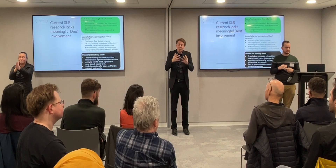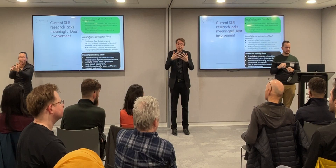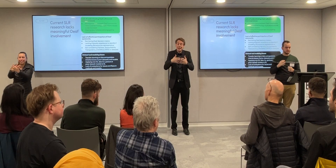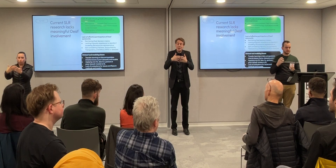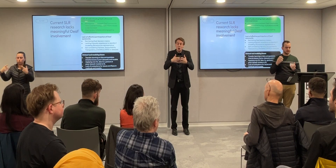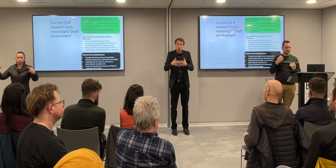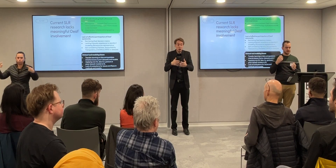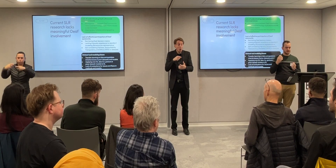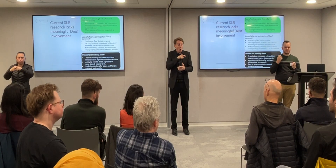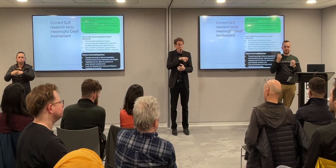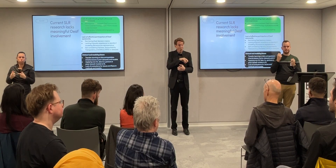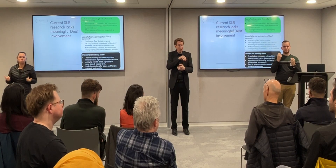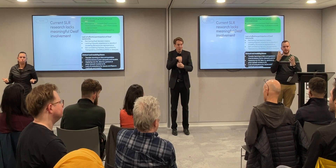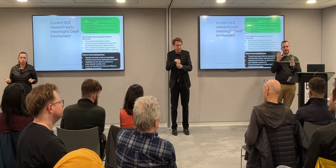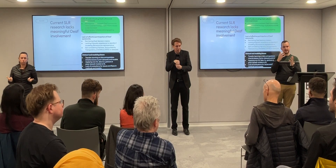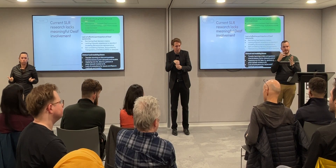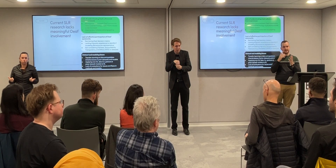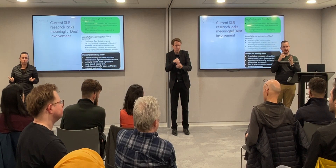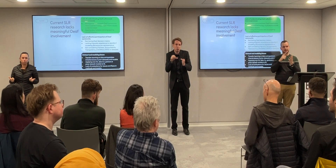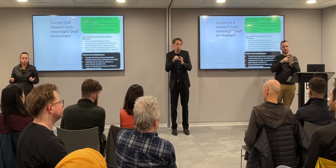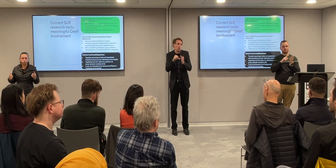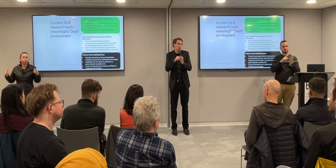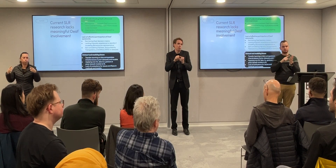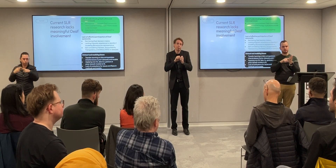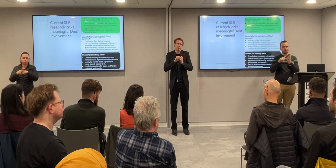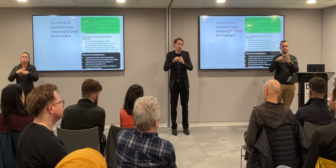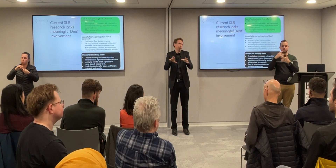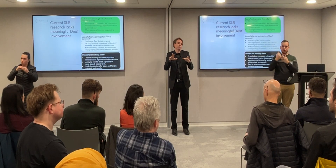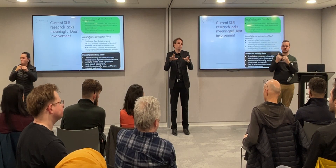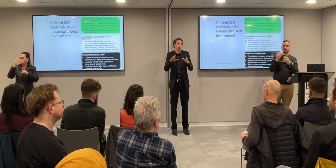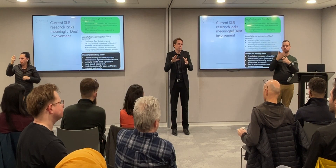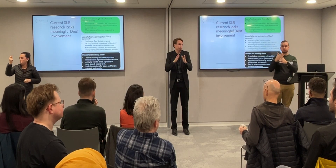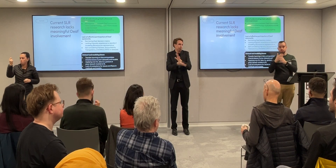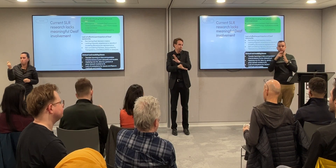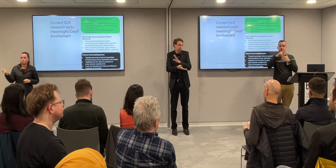problems immediately and ongoing.